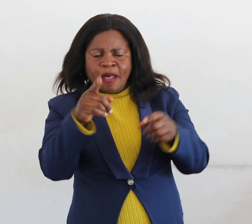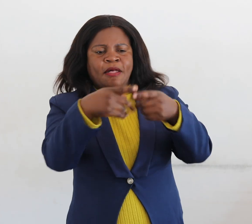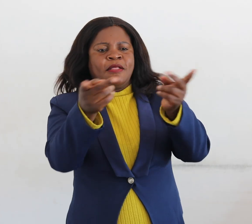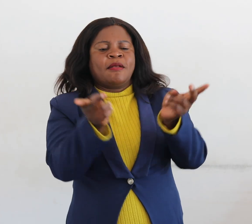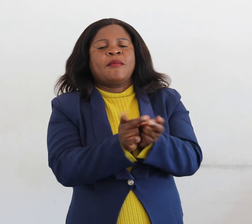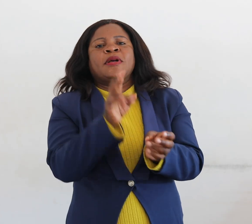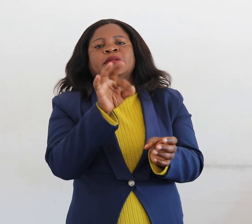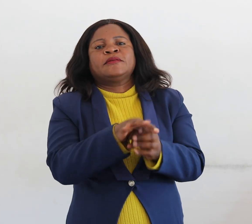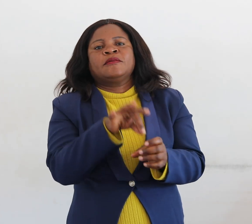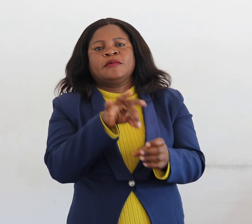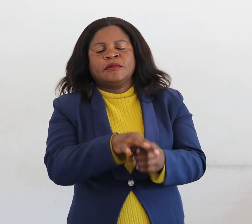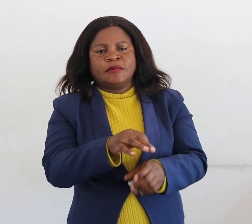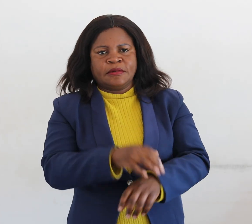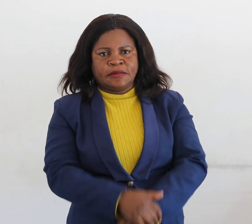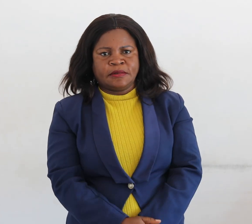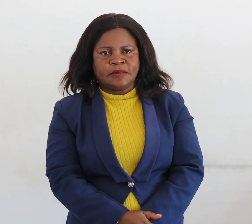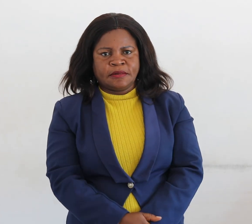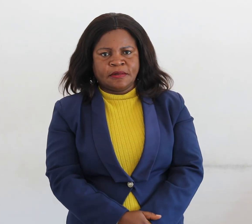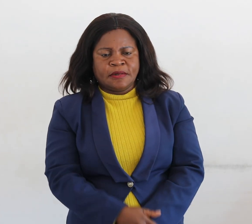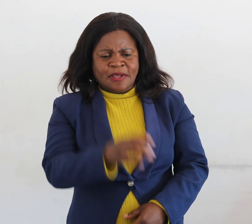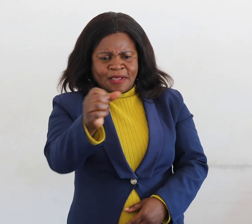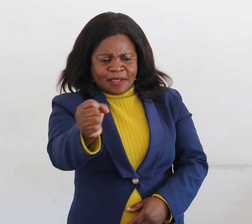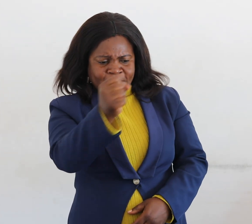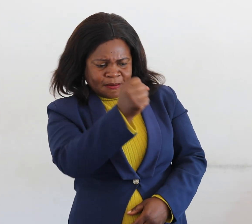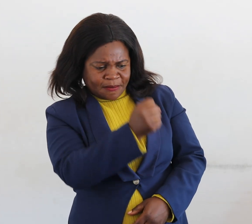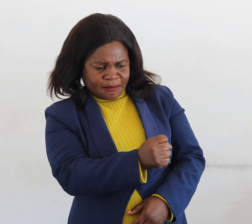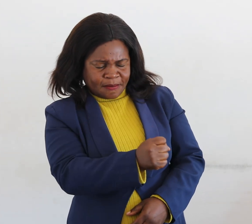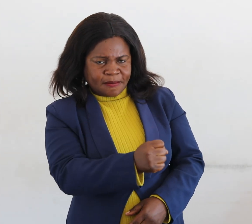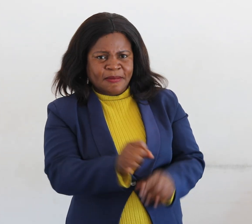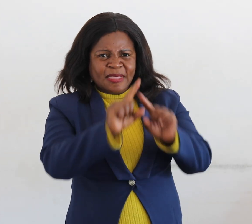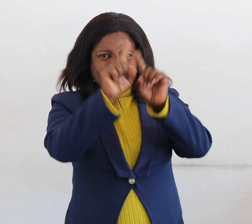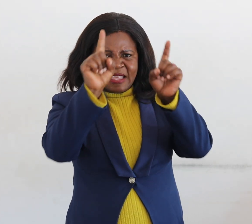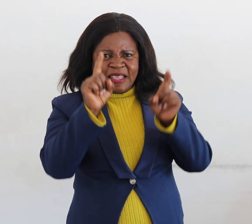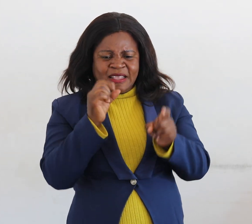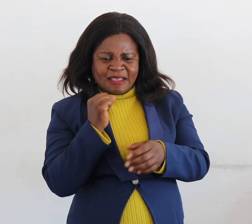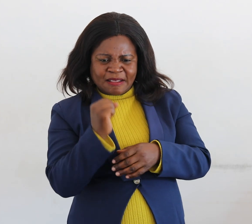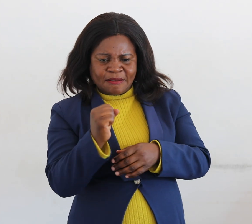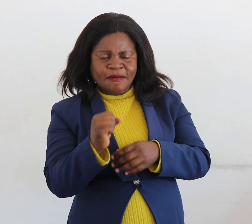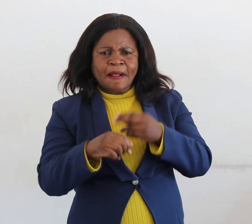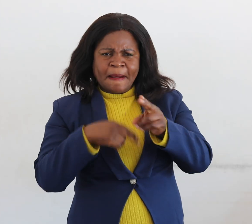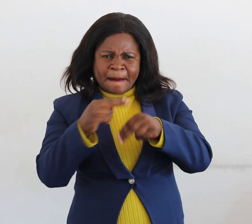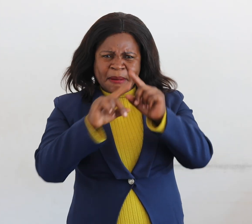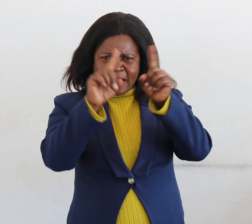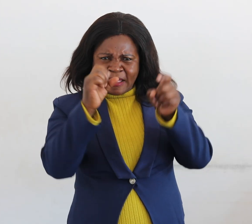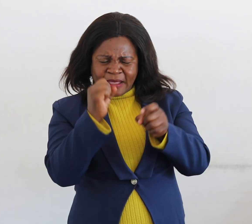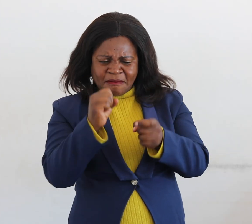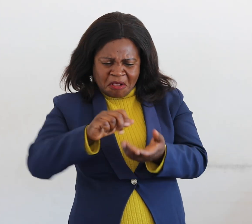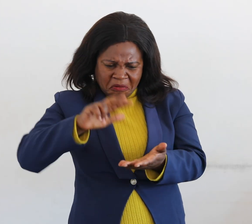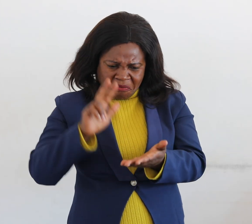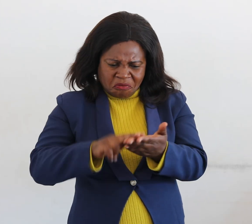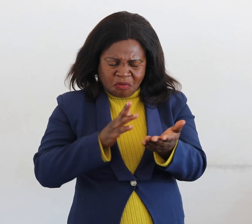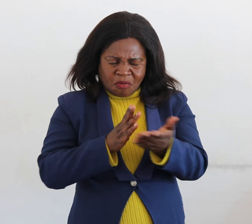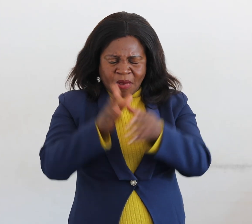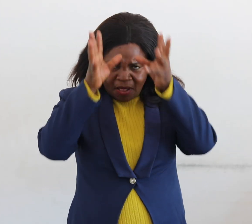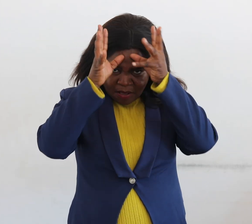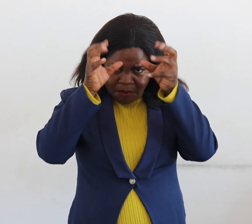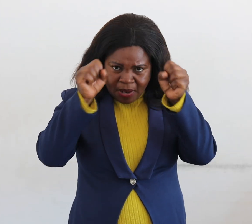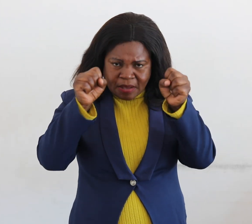An adoption certificate means a certificate signed by the President and Secretary General of a